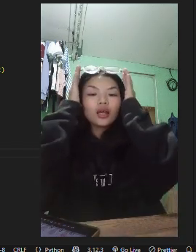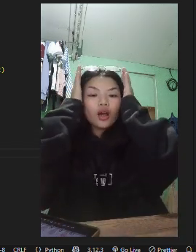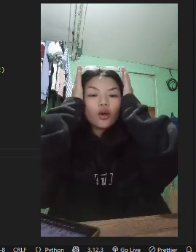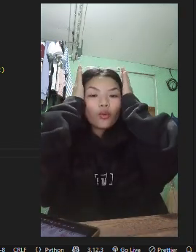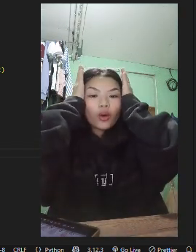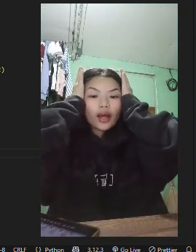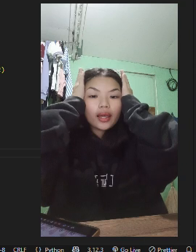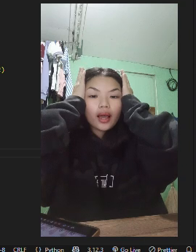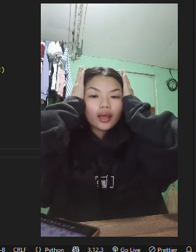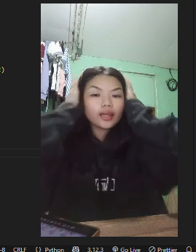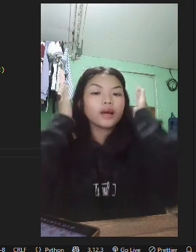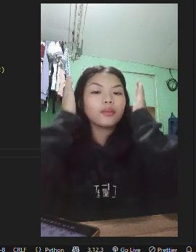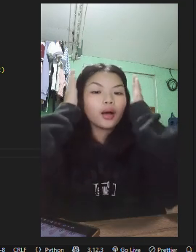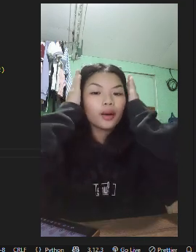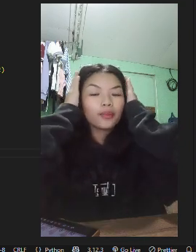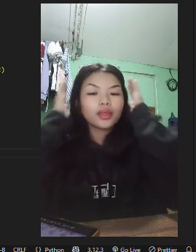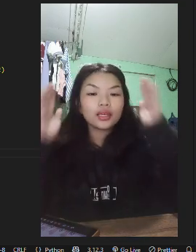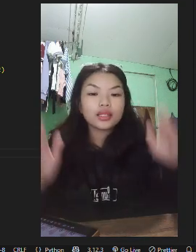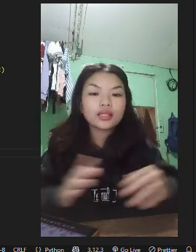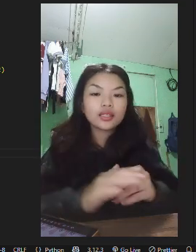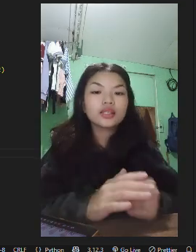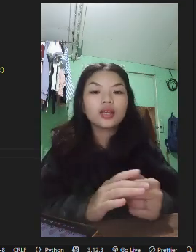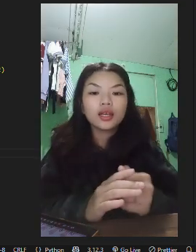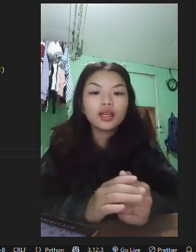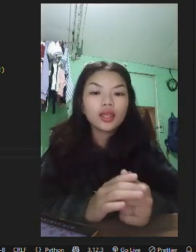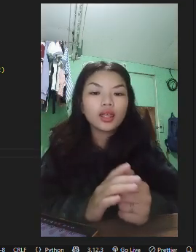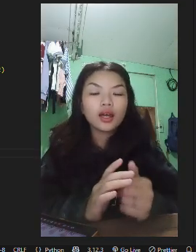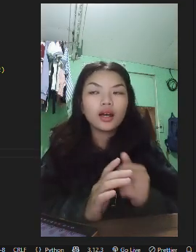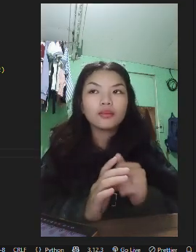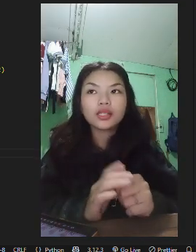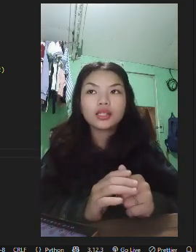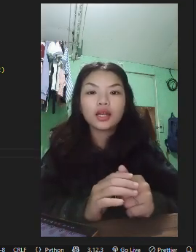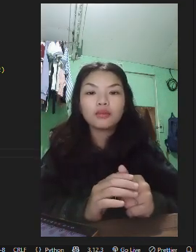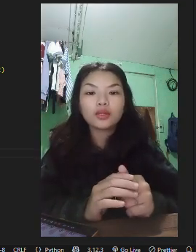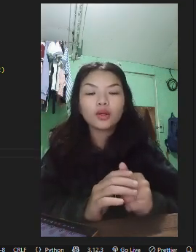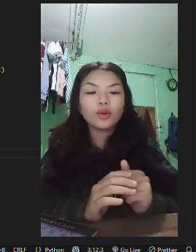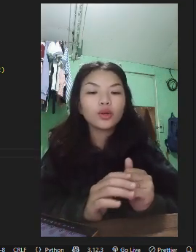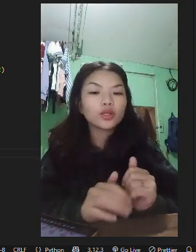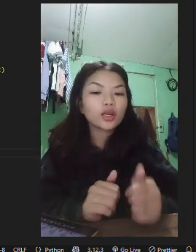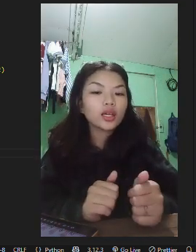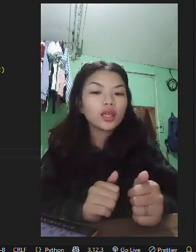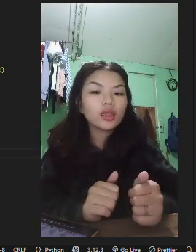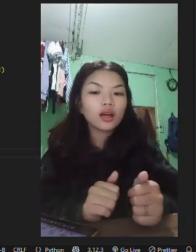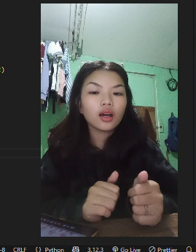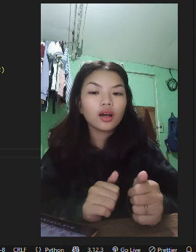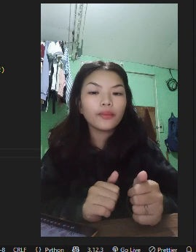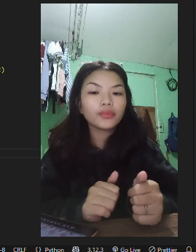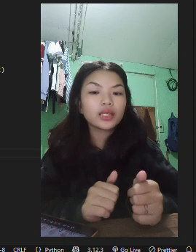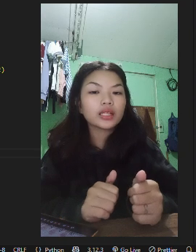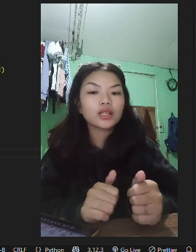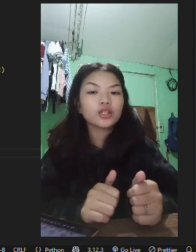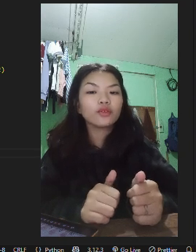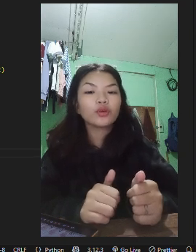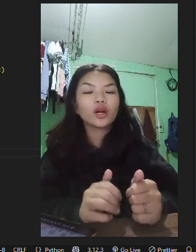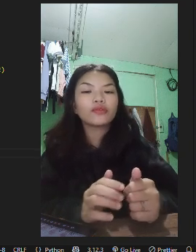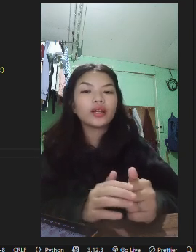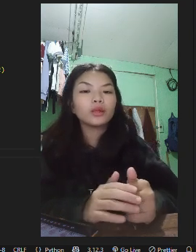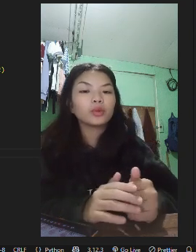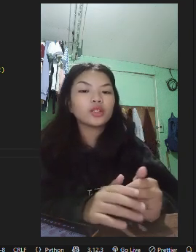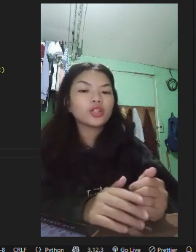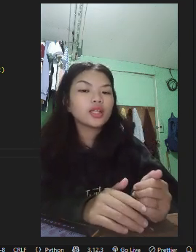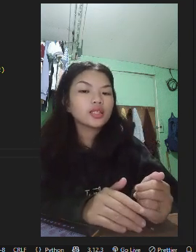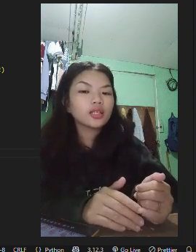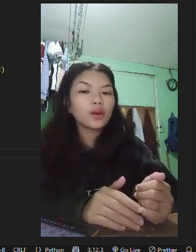ideas why I come up this system. So during the discussion for our